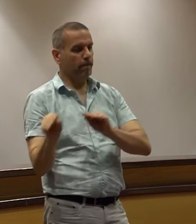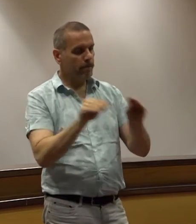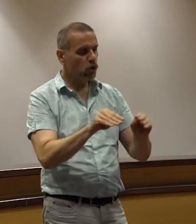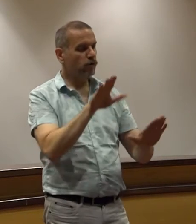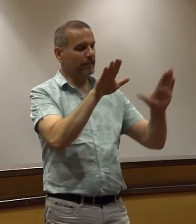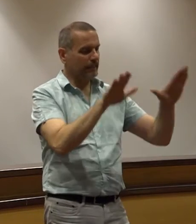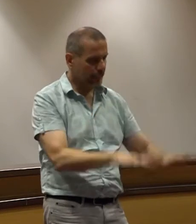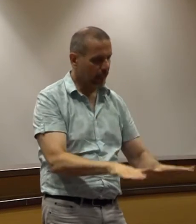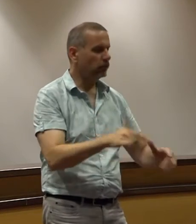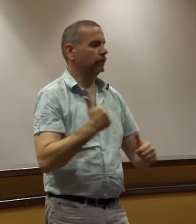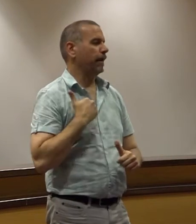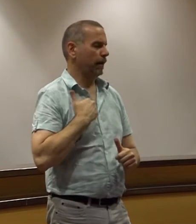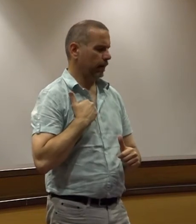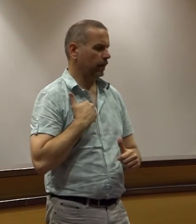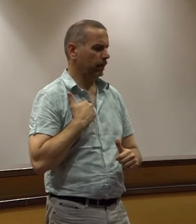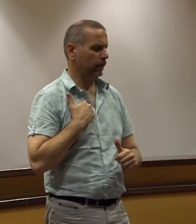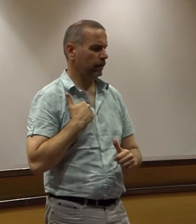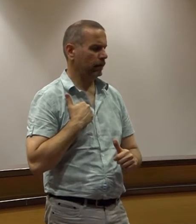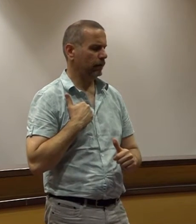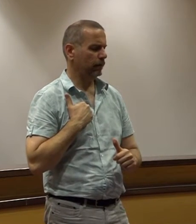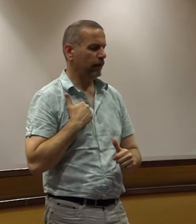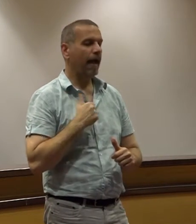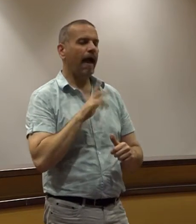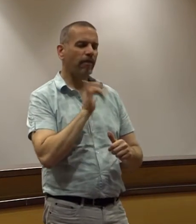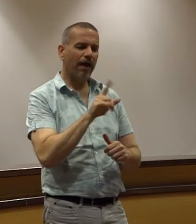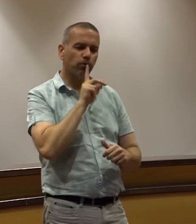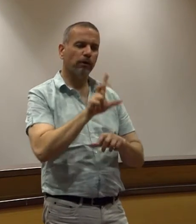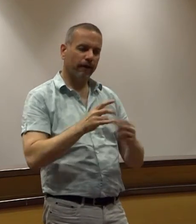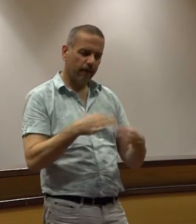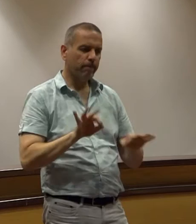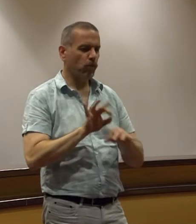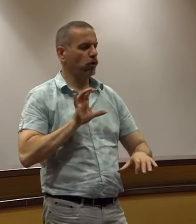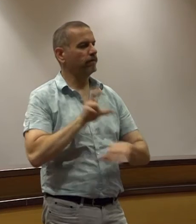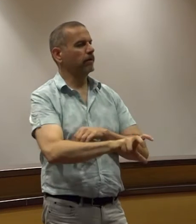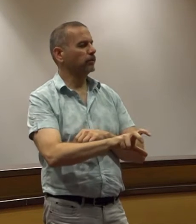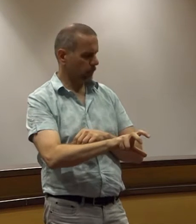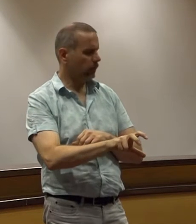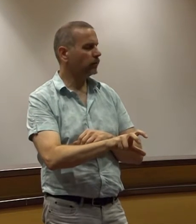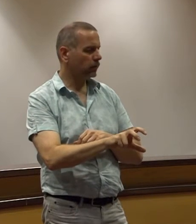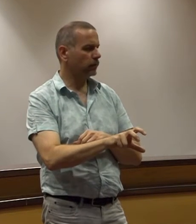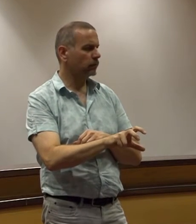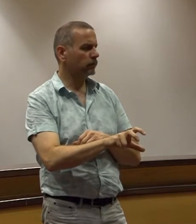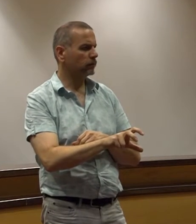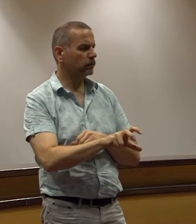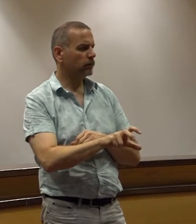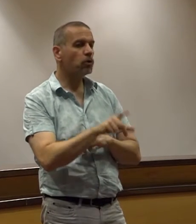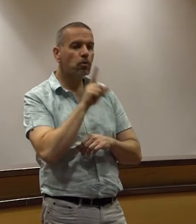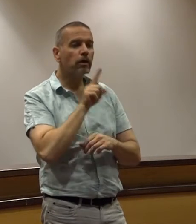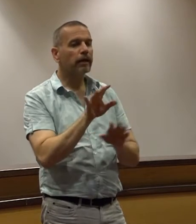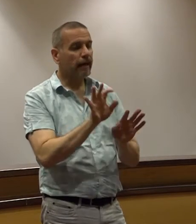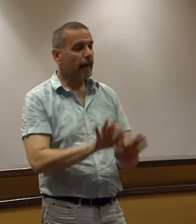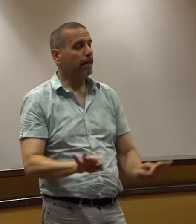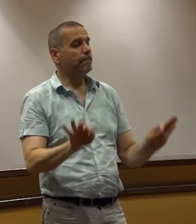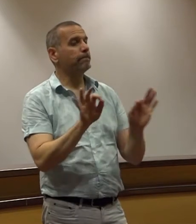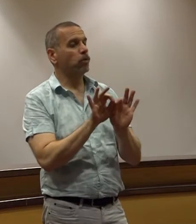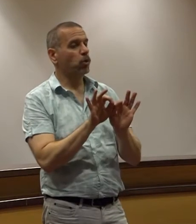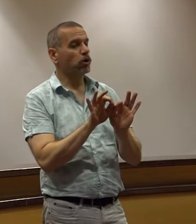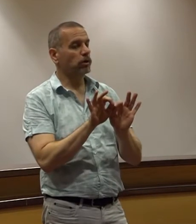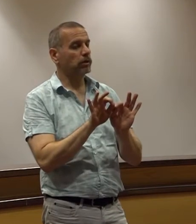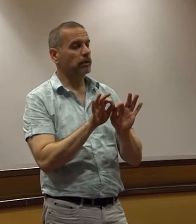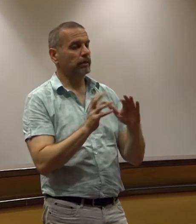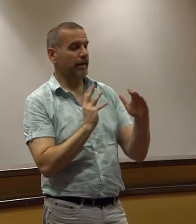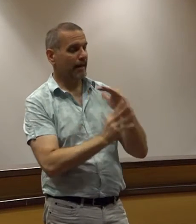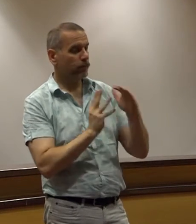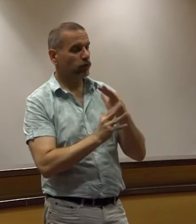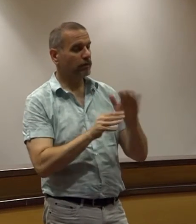and I believe that's a valuable investment. It's important that immigrants settle